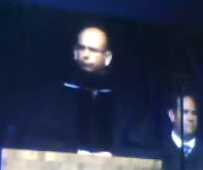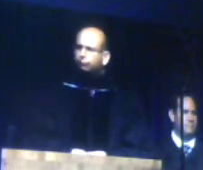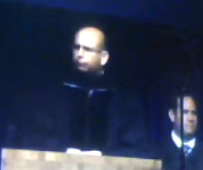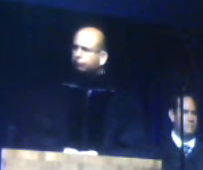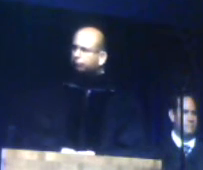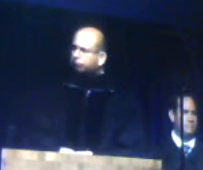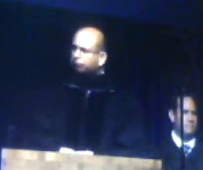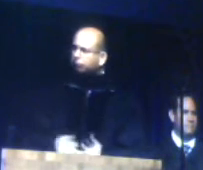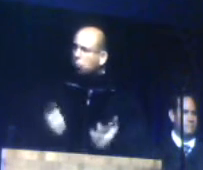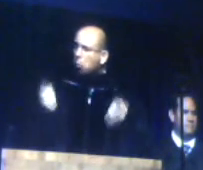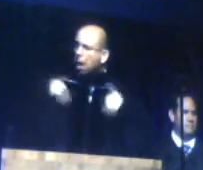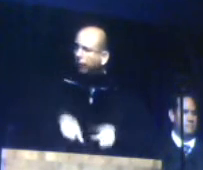people.